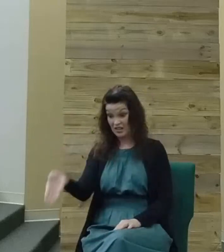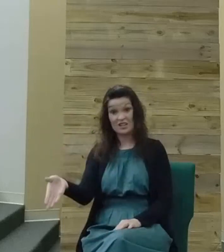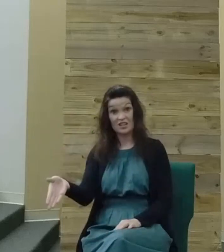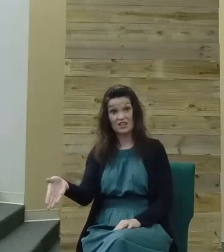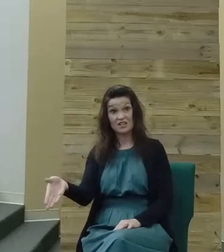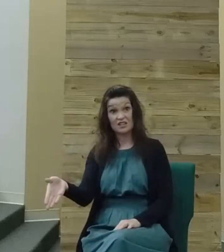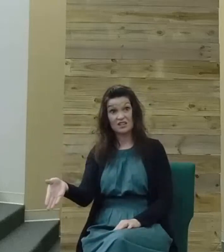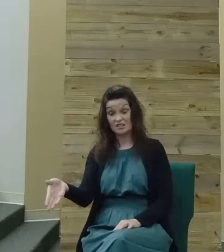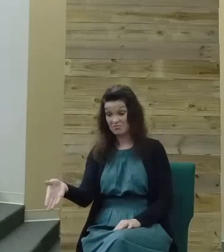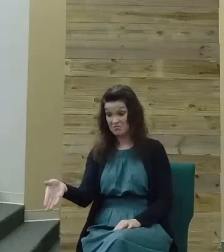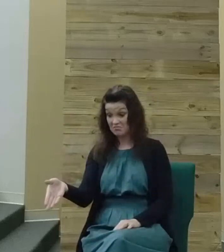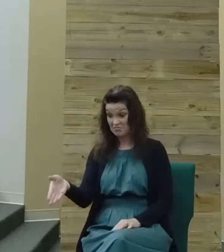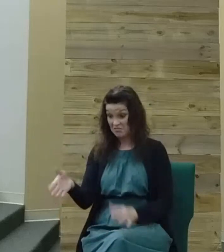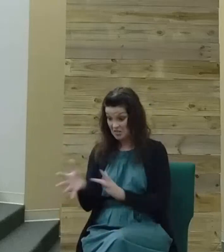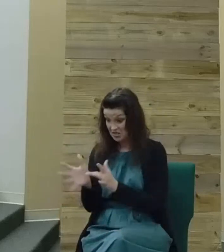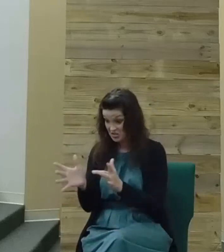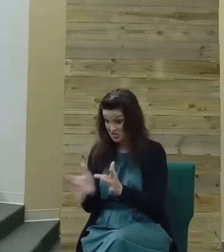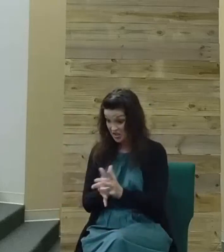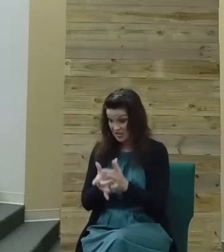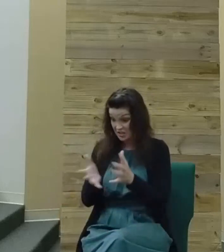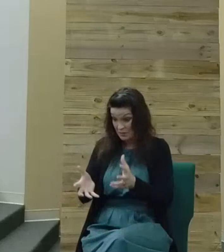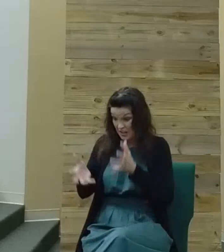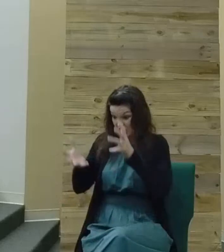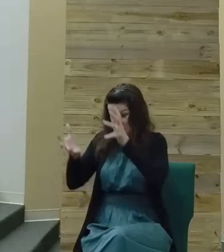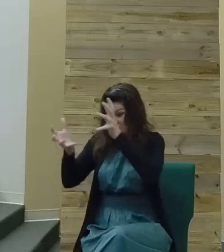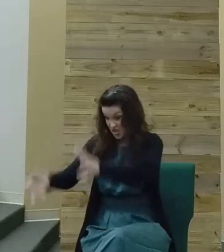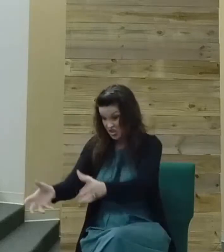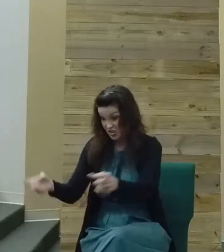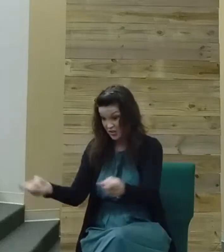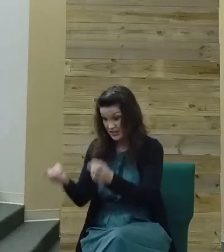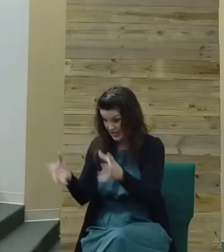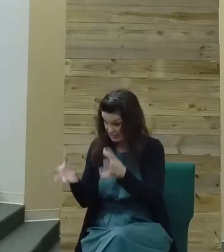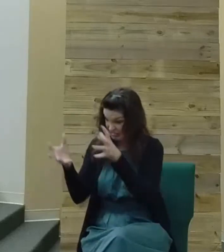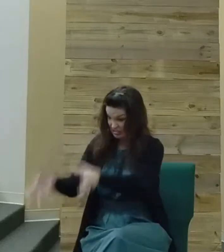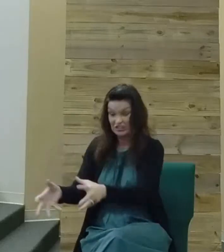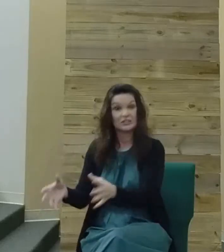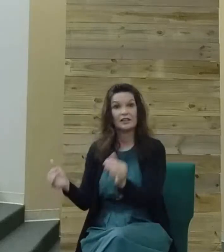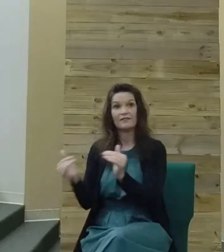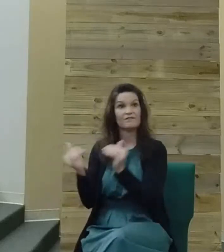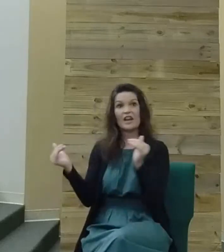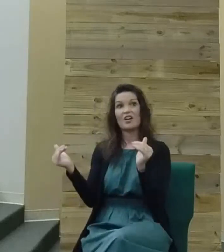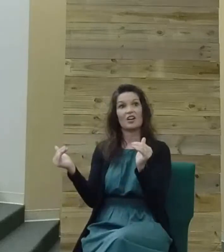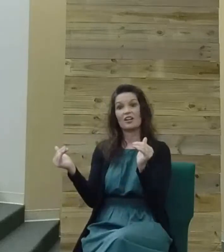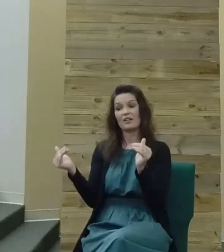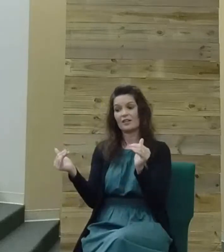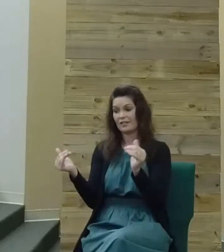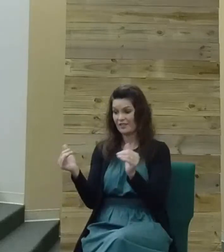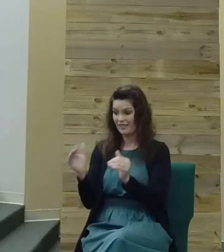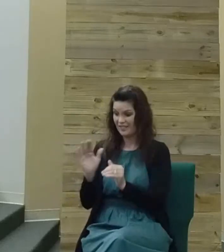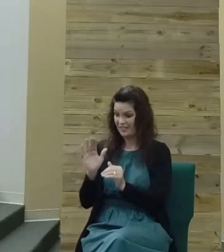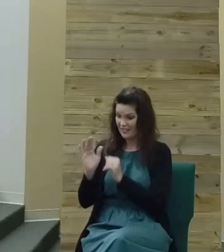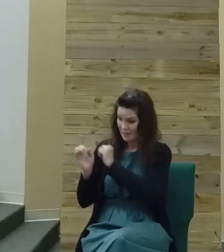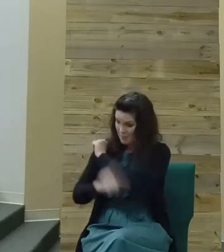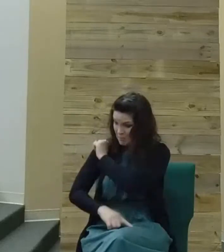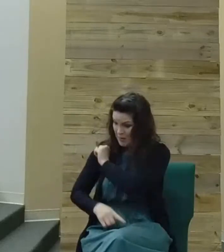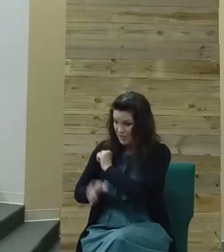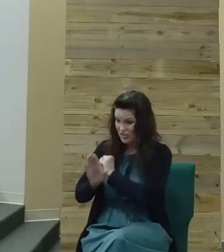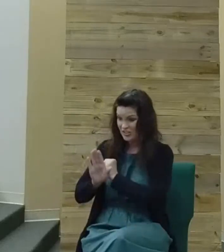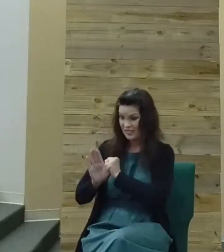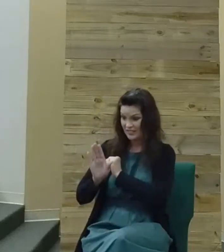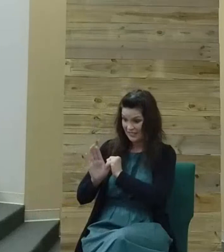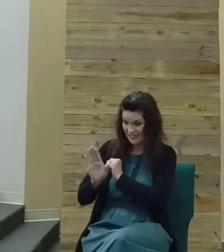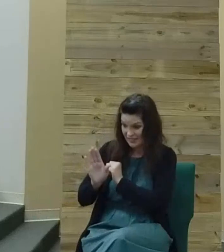This is not fair. Jesus getting our sin is not fair. Jesus getting punished for your sin and